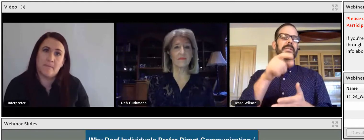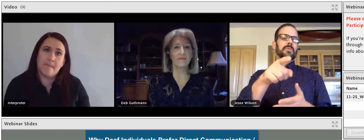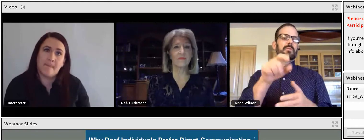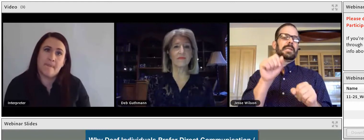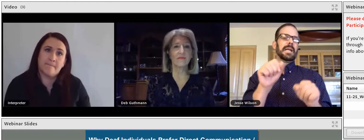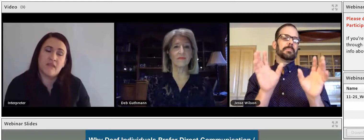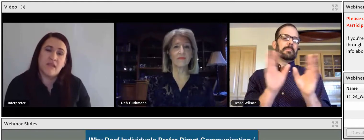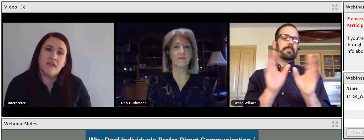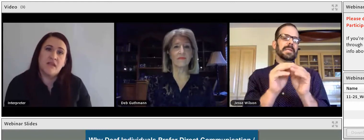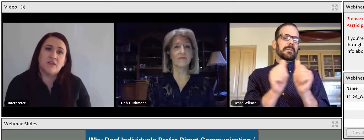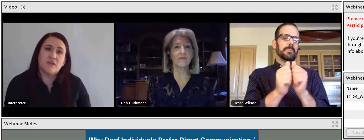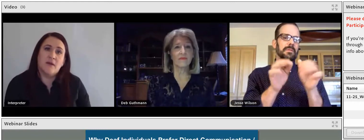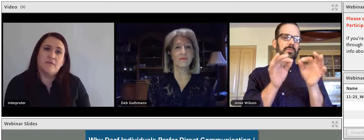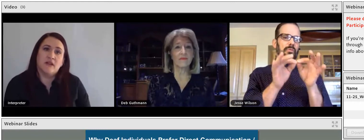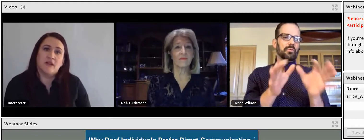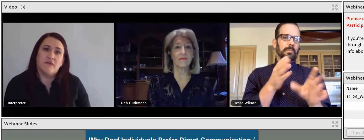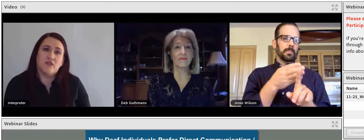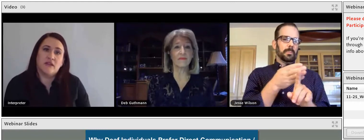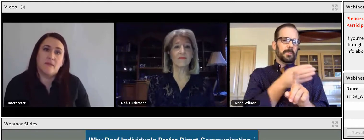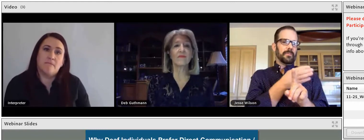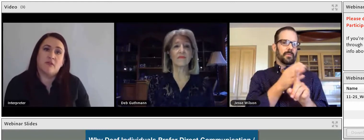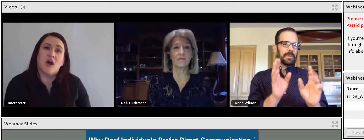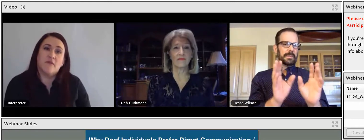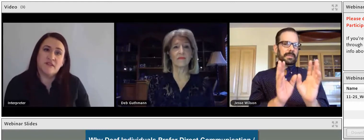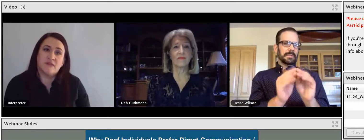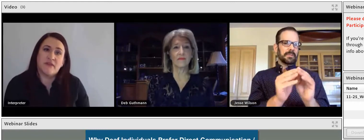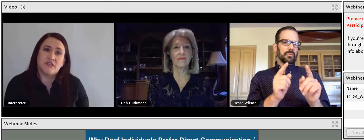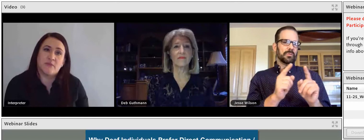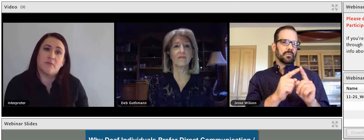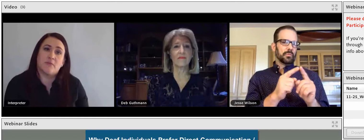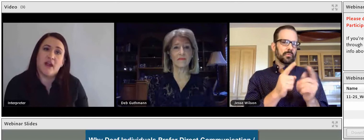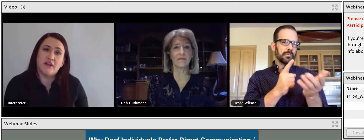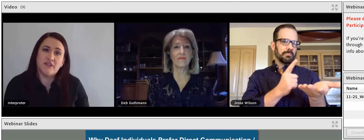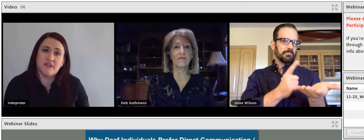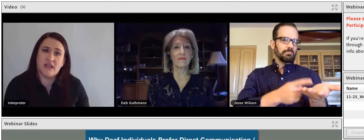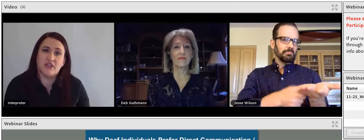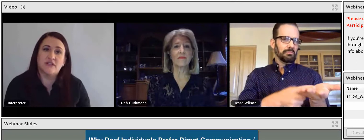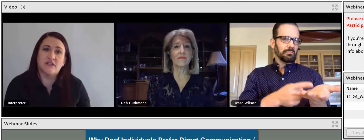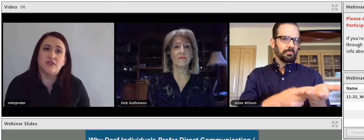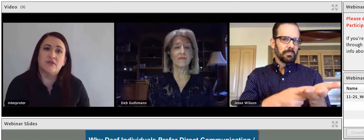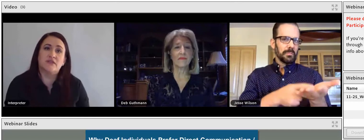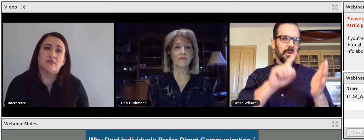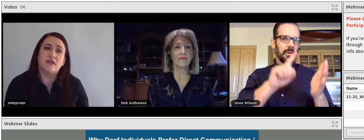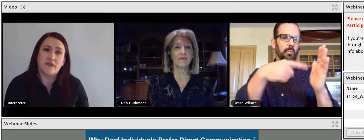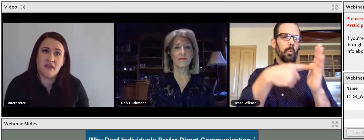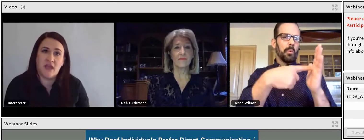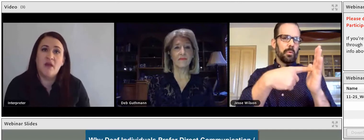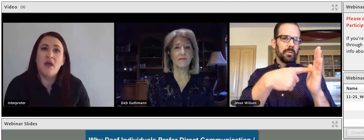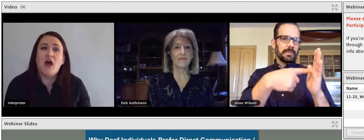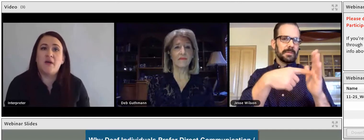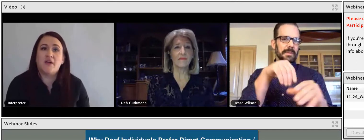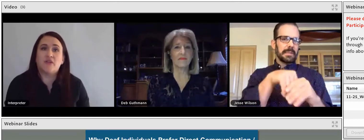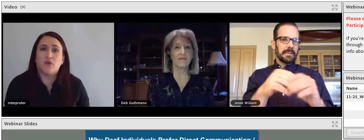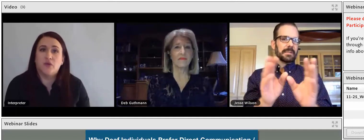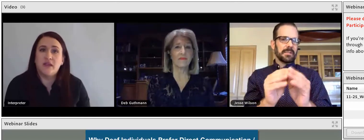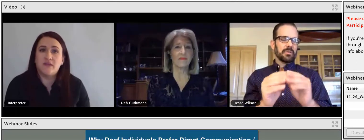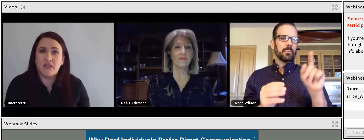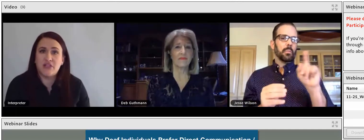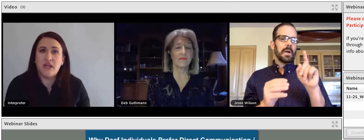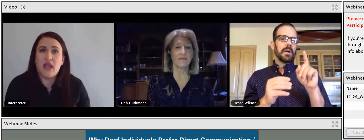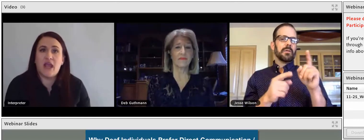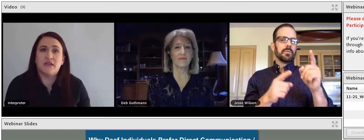importance. It's also helpful if you can conference with the interpreter prior to the session to debrief with them about